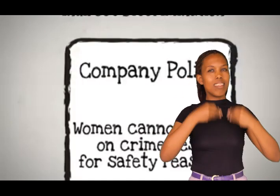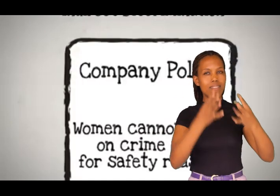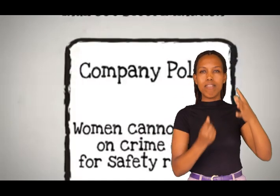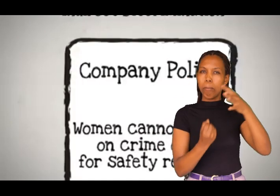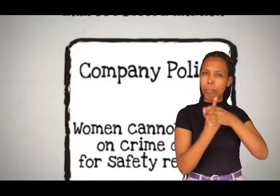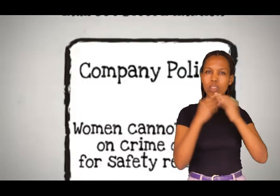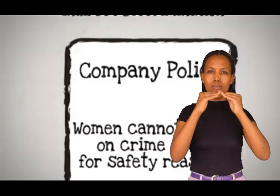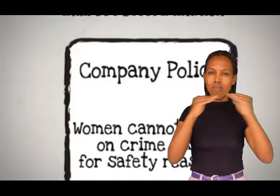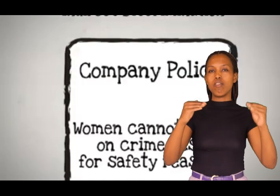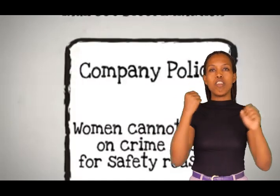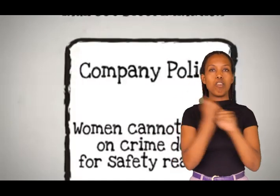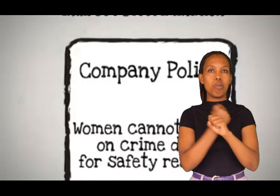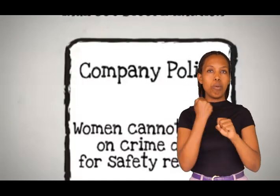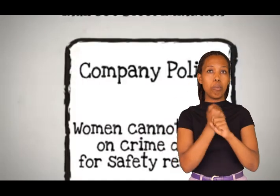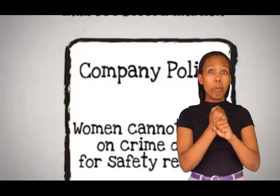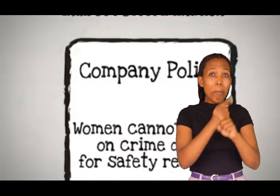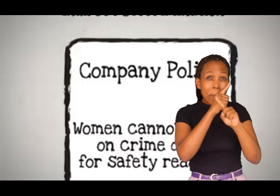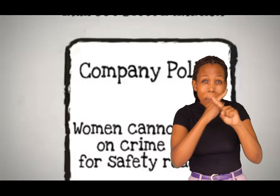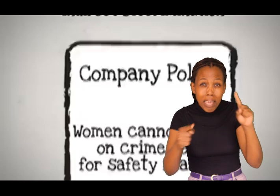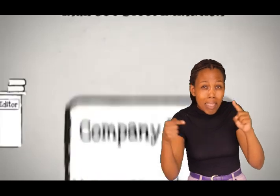to citizens.